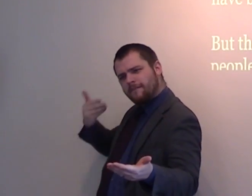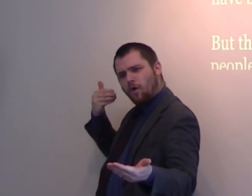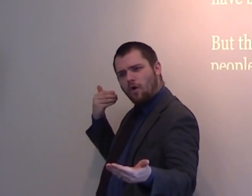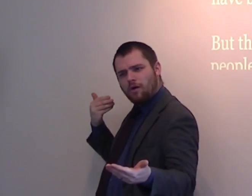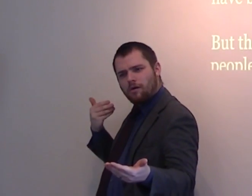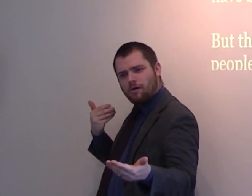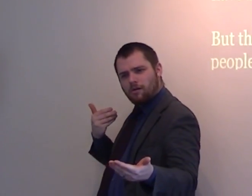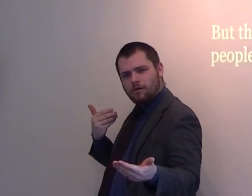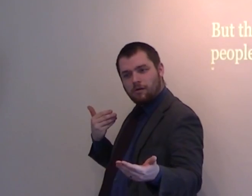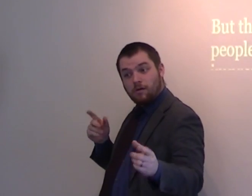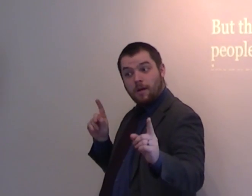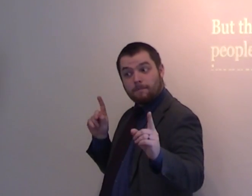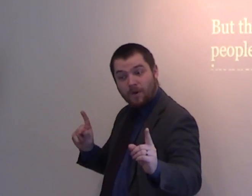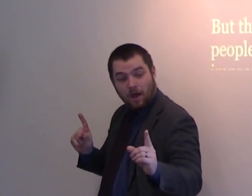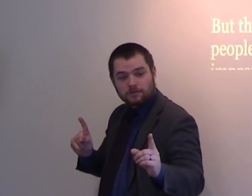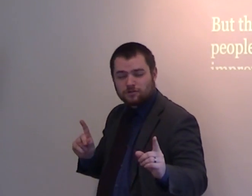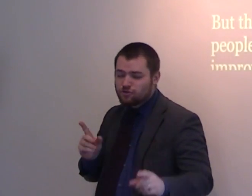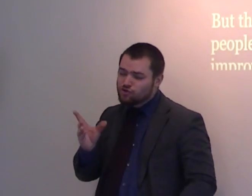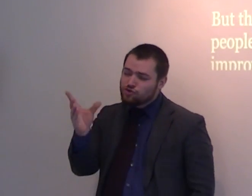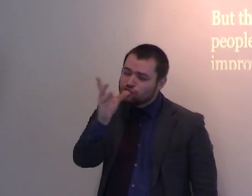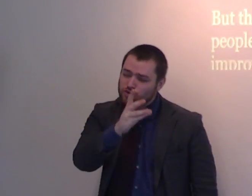But their souls are suffering.